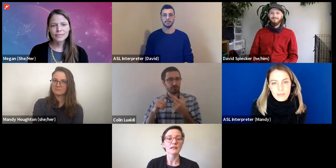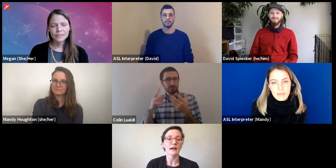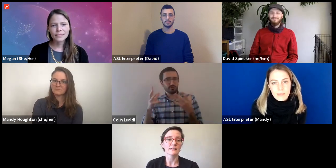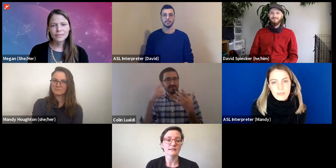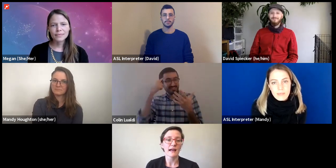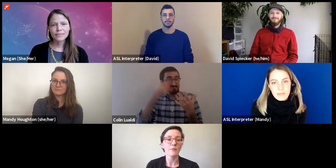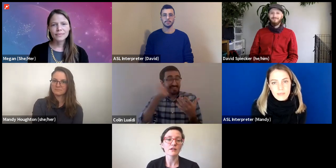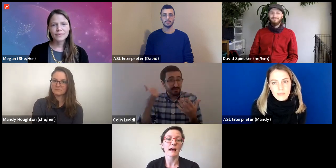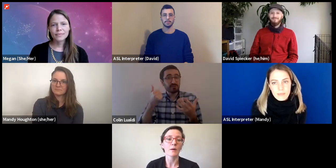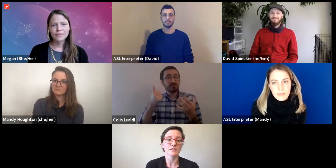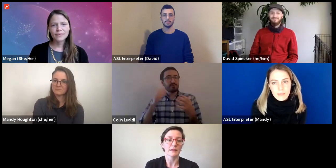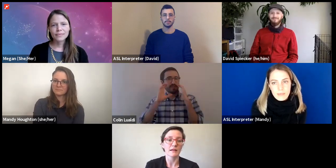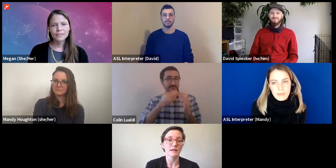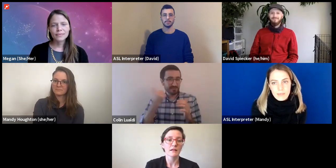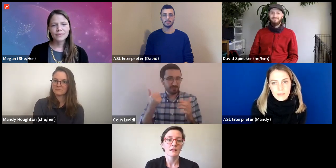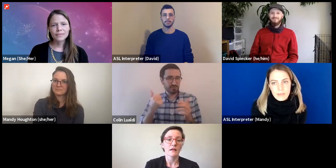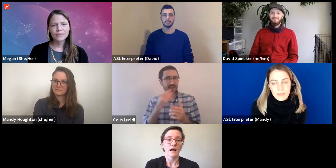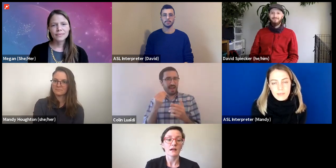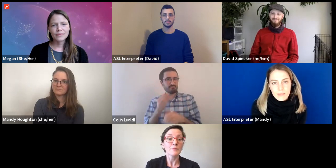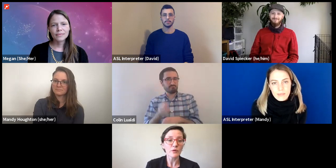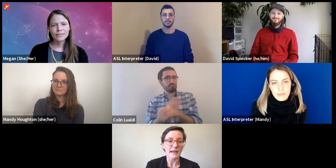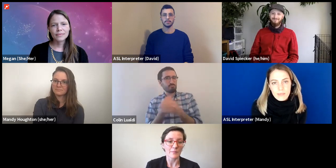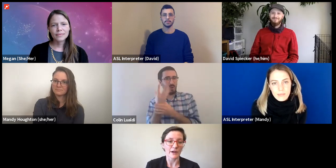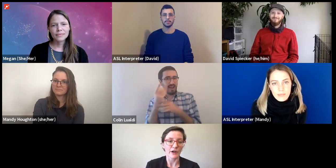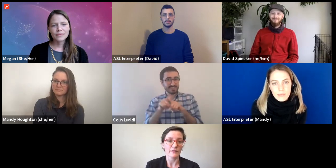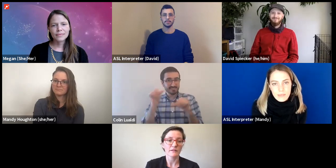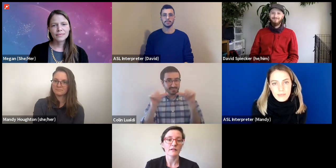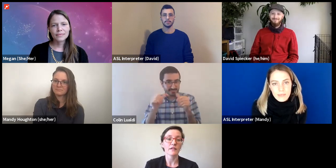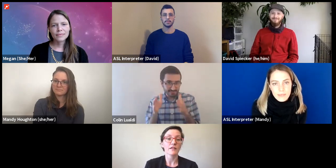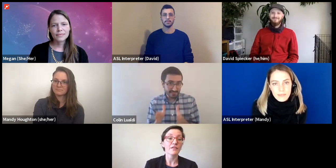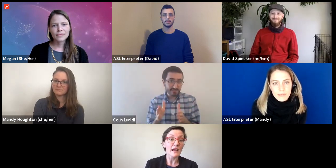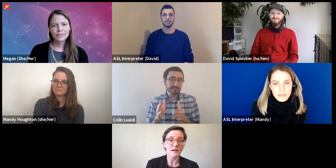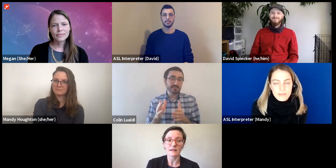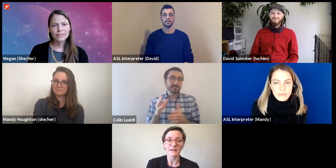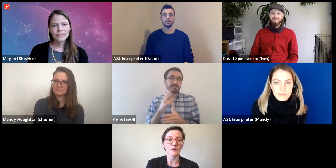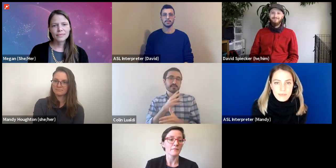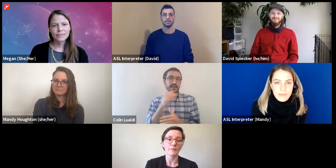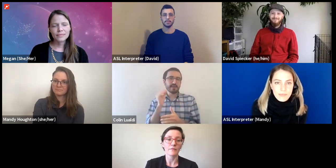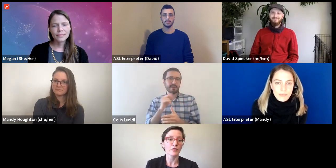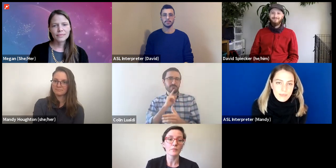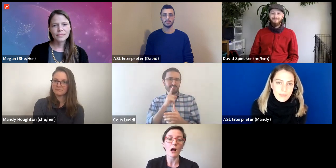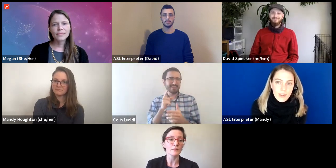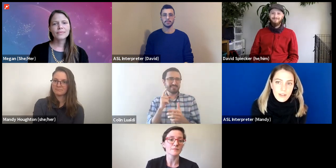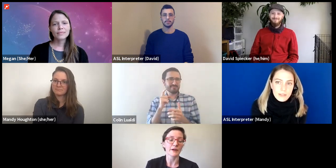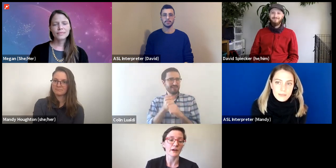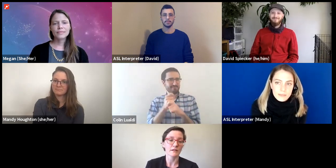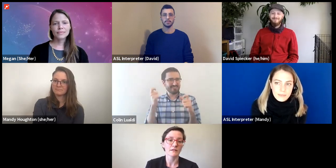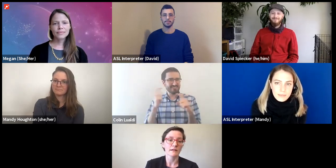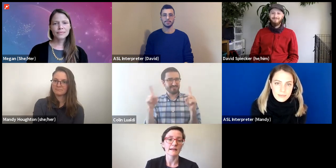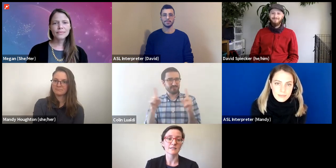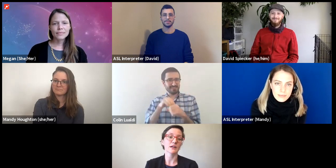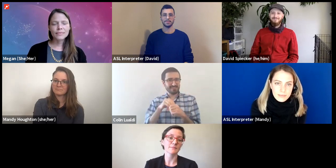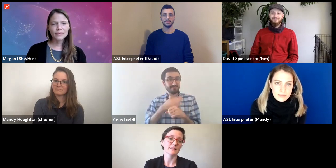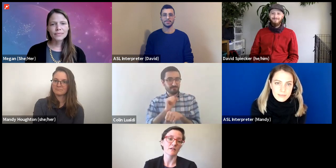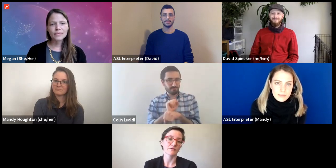I realized how much that helped me communicate better, think even through problems better,